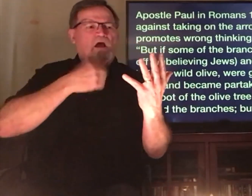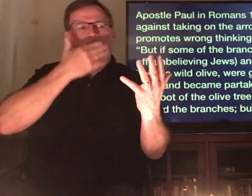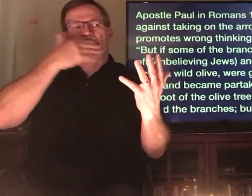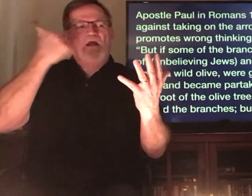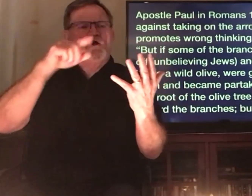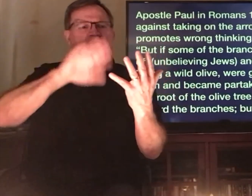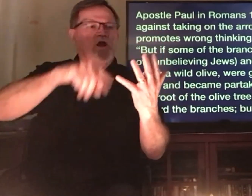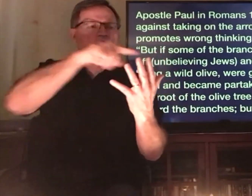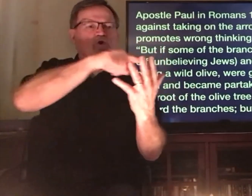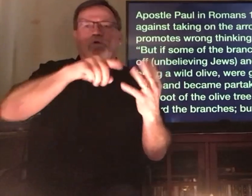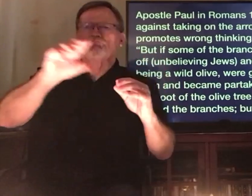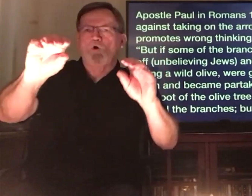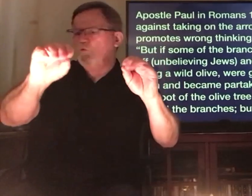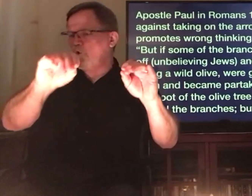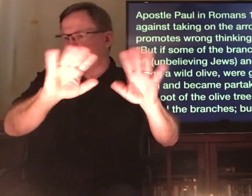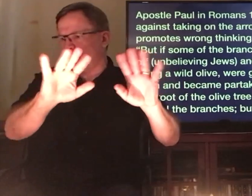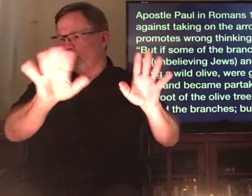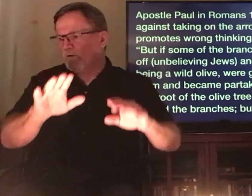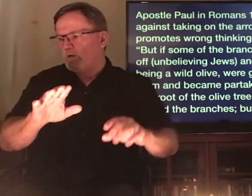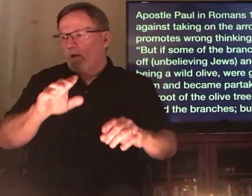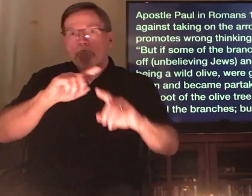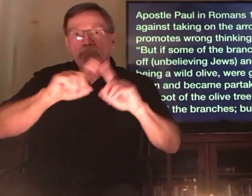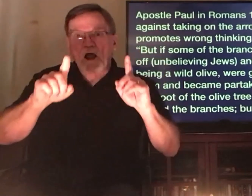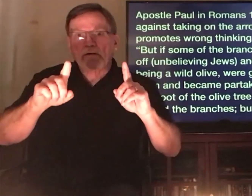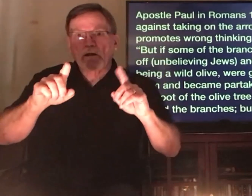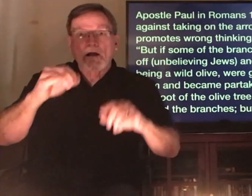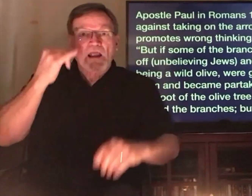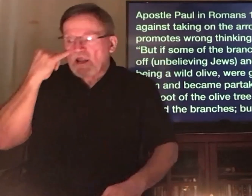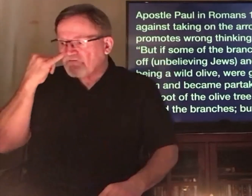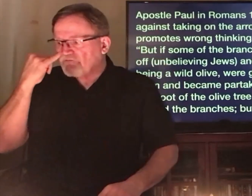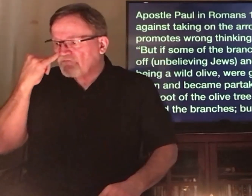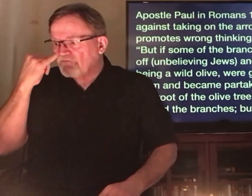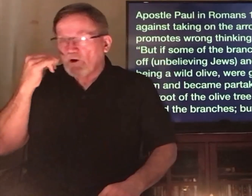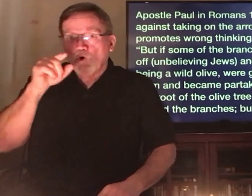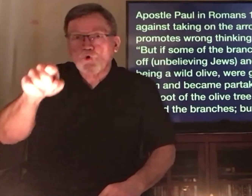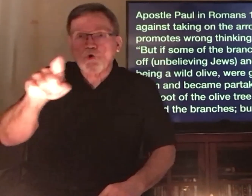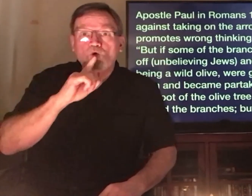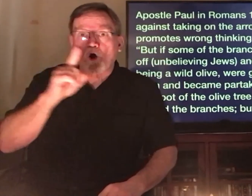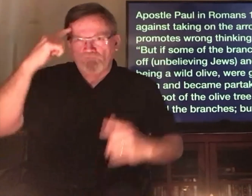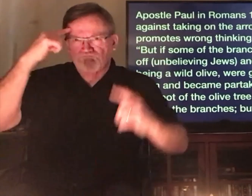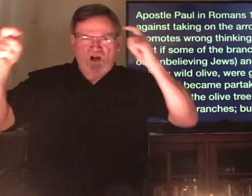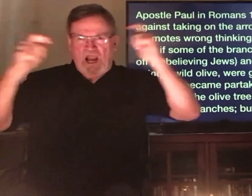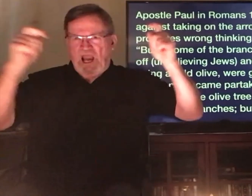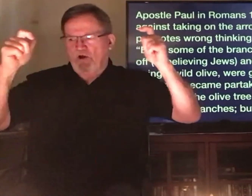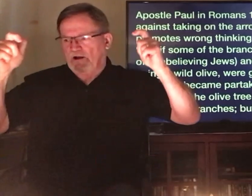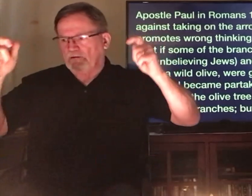Christian replaced to believe it because they was dead yesterday. No, that's not true. Okay, but no.